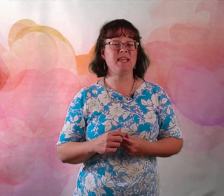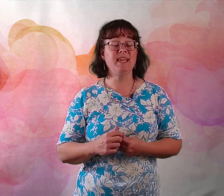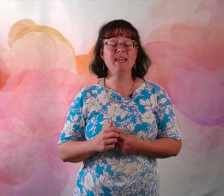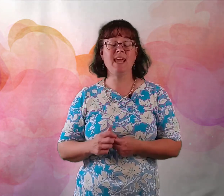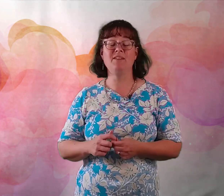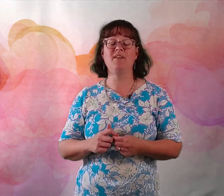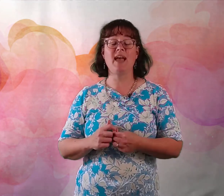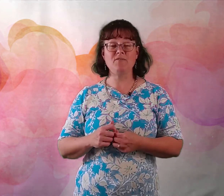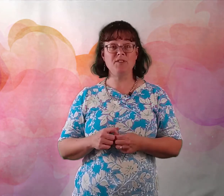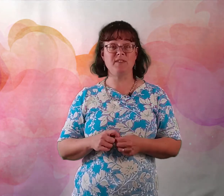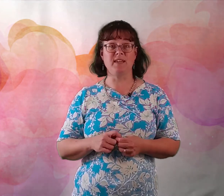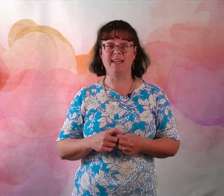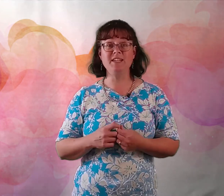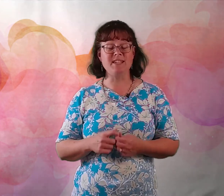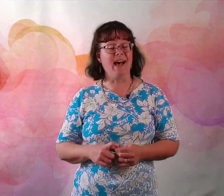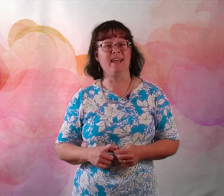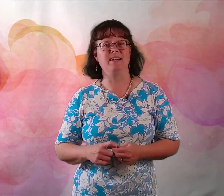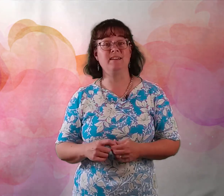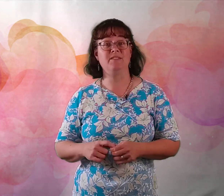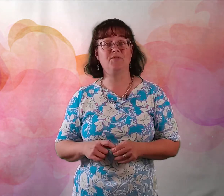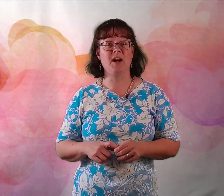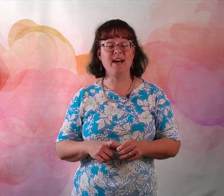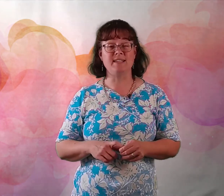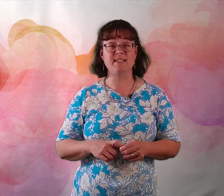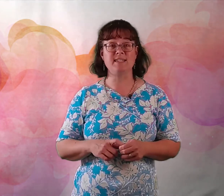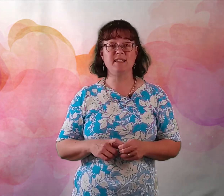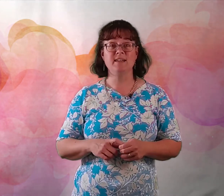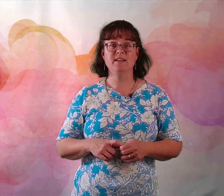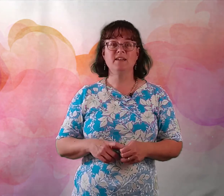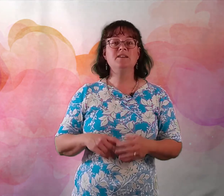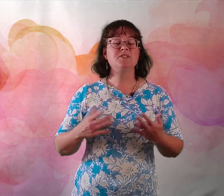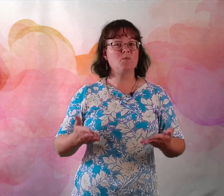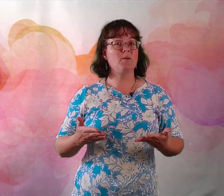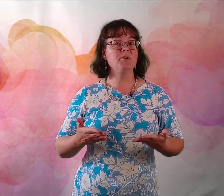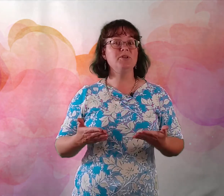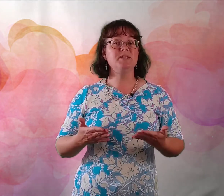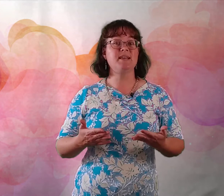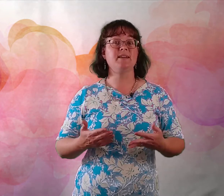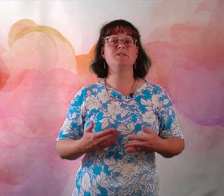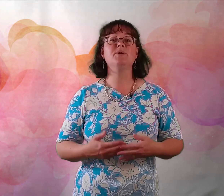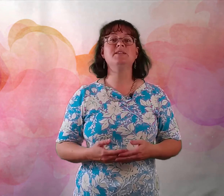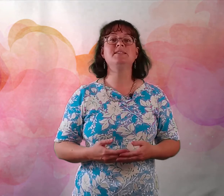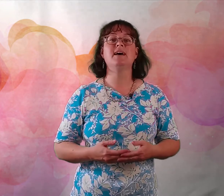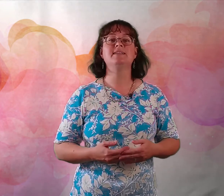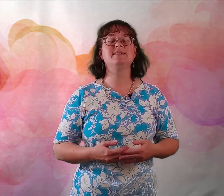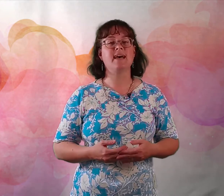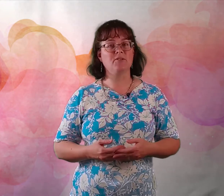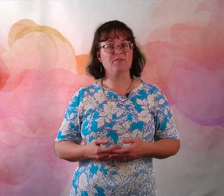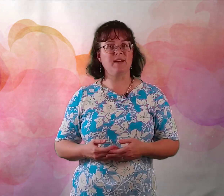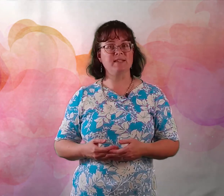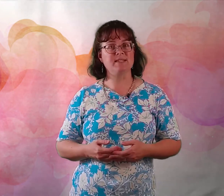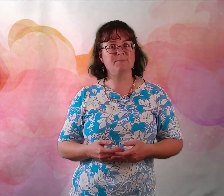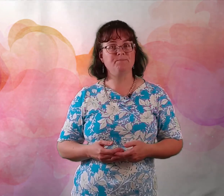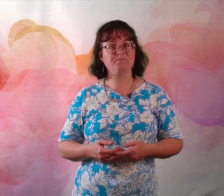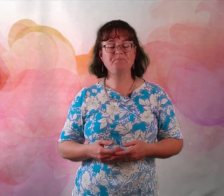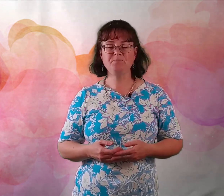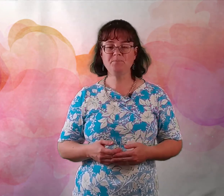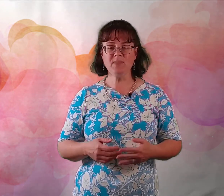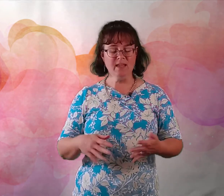he gave everything. He died for us. So what we're going to sign is we're going to sign sacrifice.